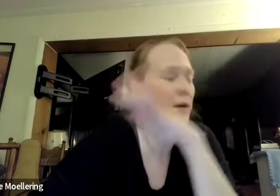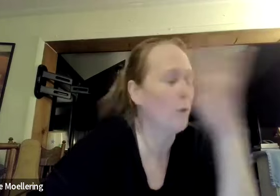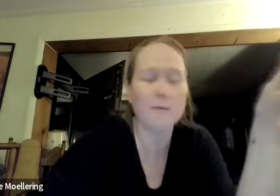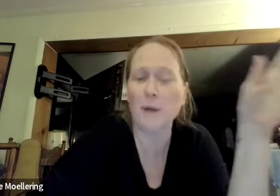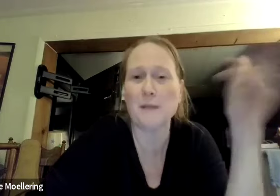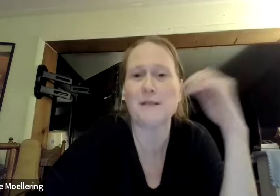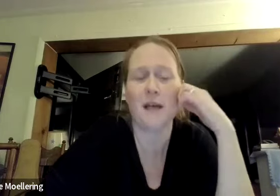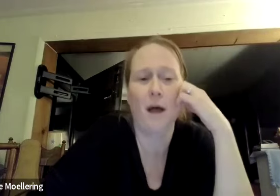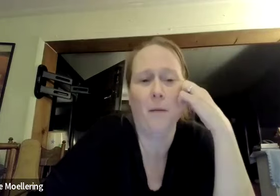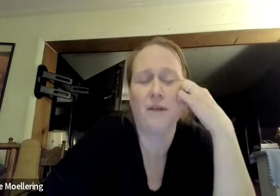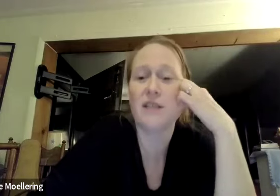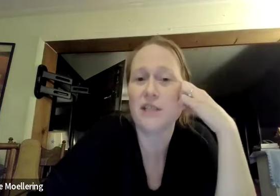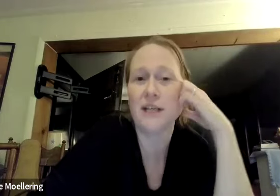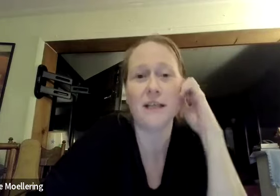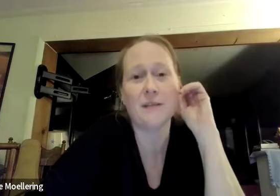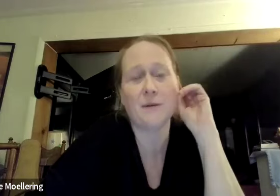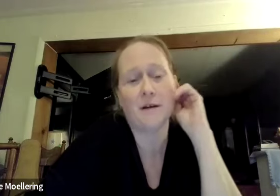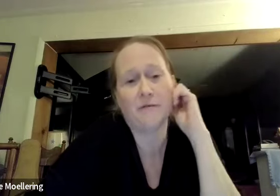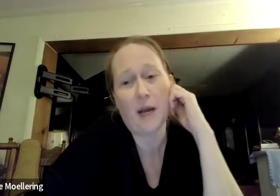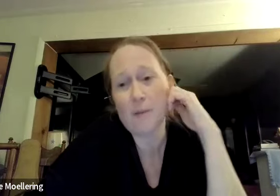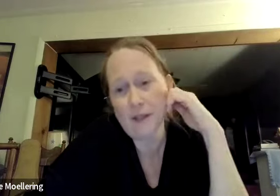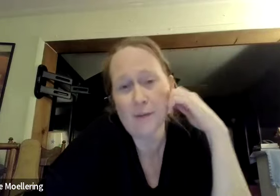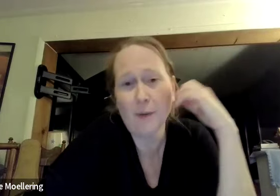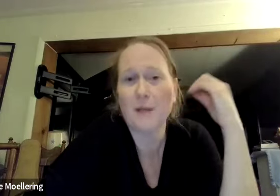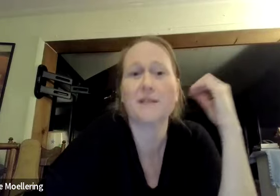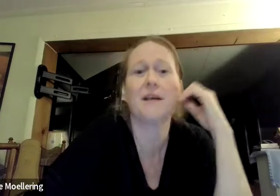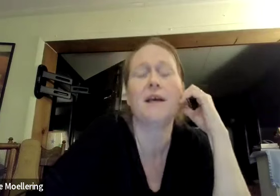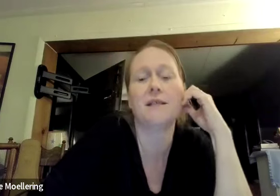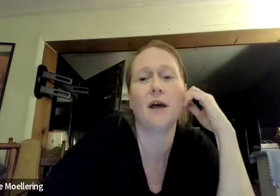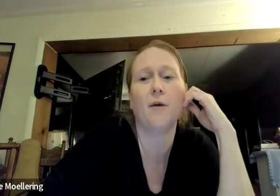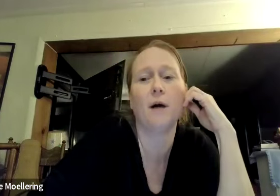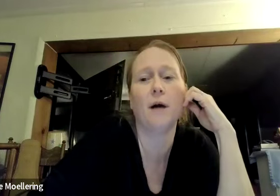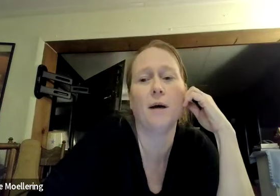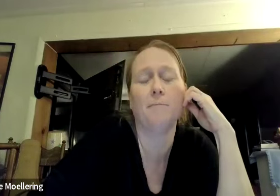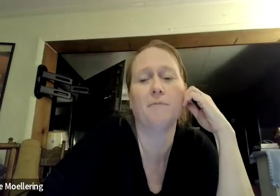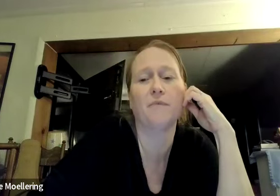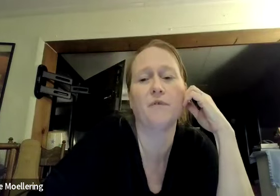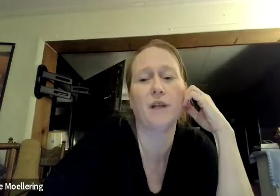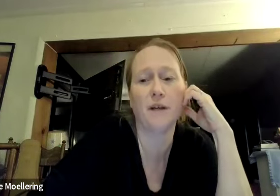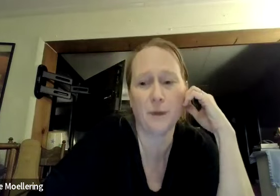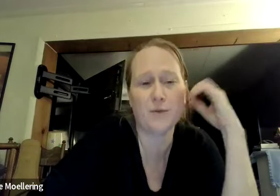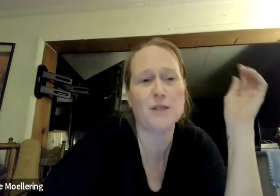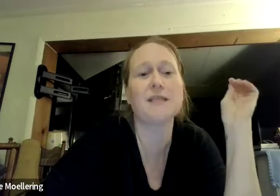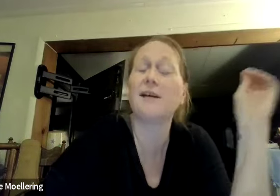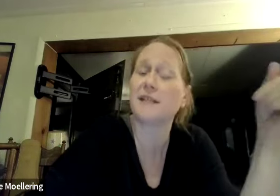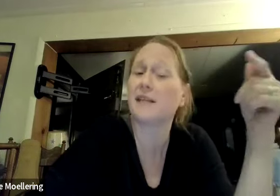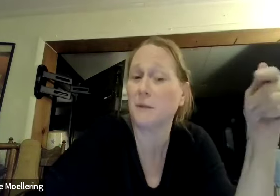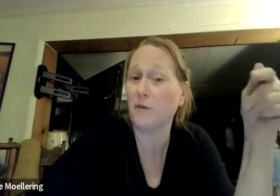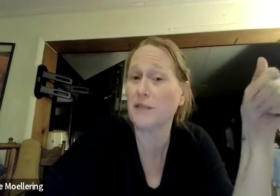have workbooks, we have dictionaries, we have vocabulary books. So we've got a lot of resources. I'll send out some information